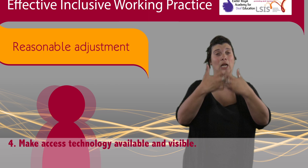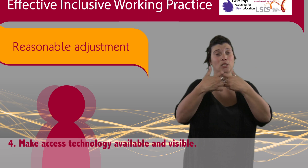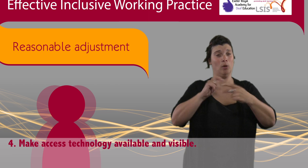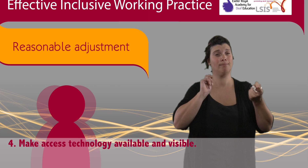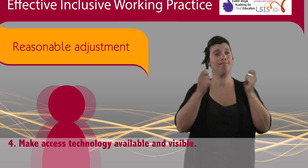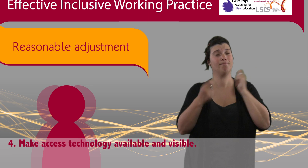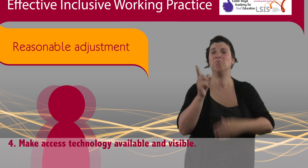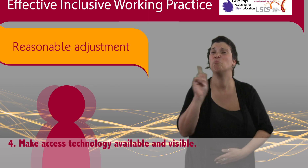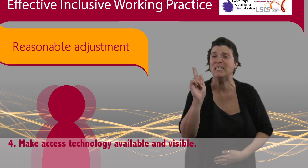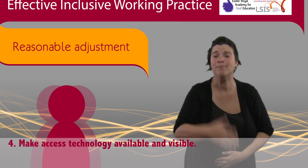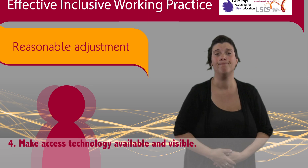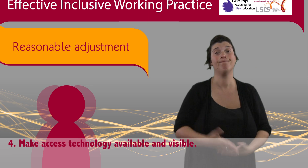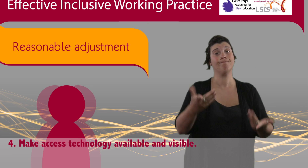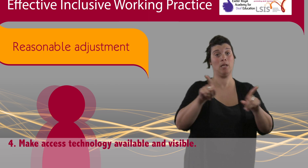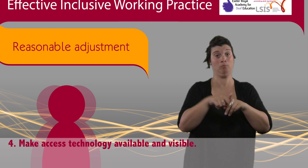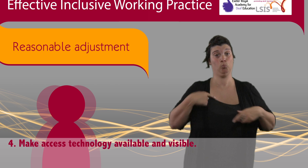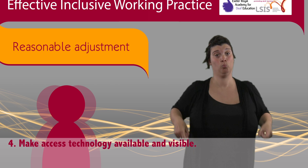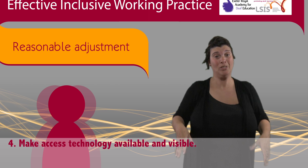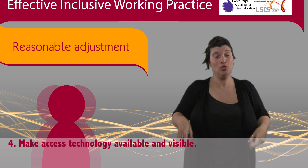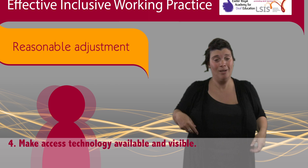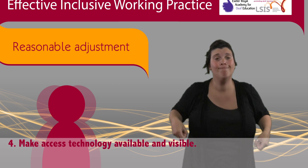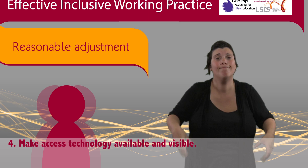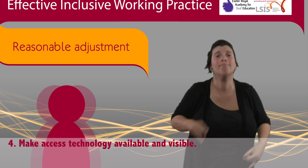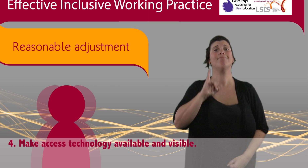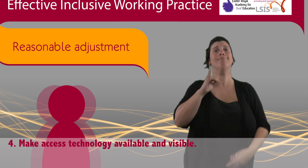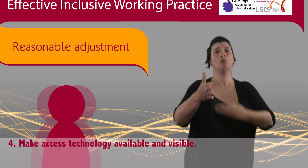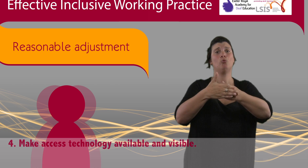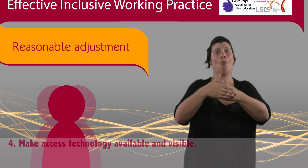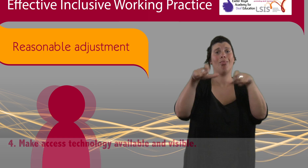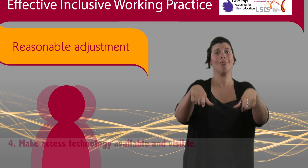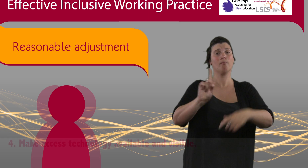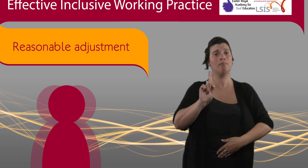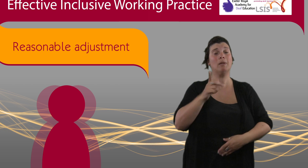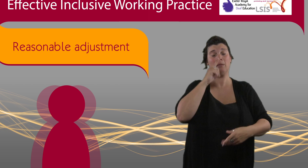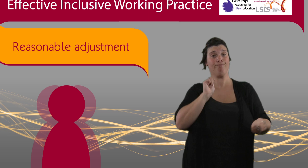positions. Make access technology available and visible.